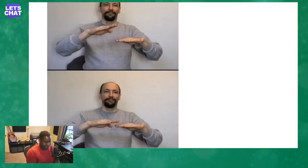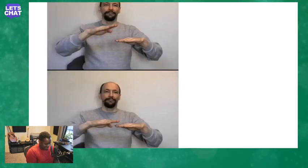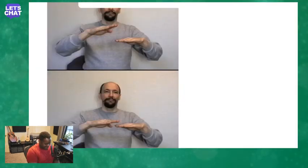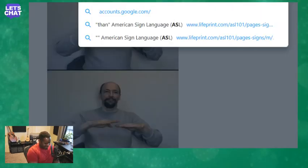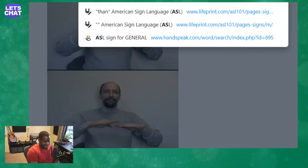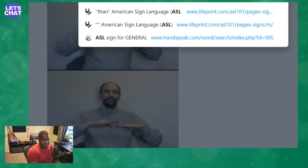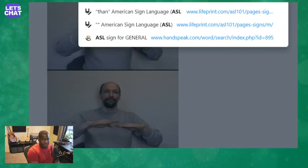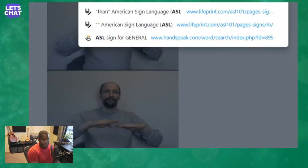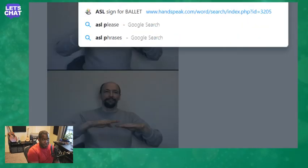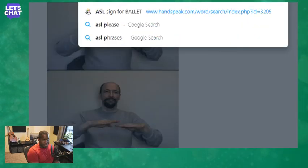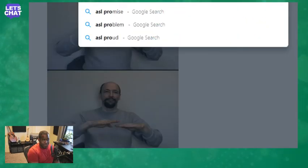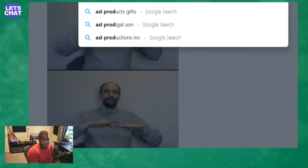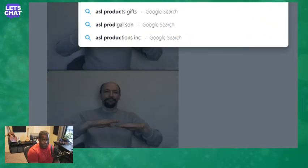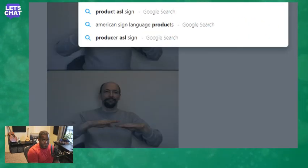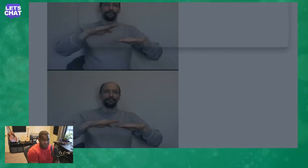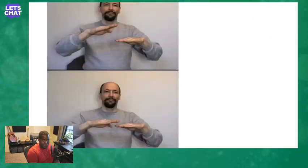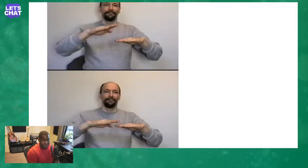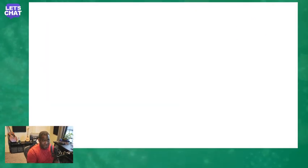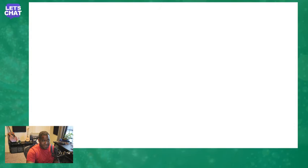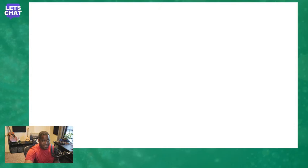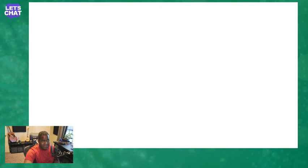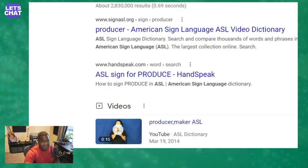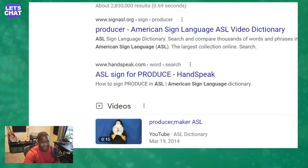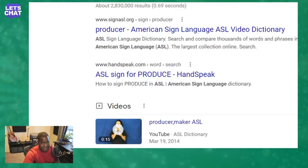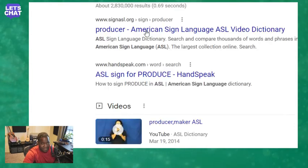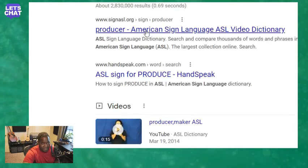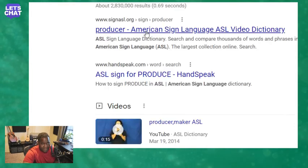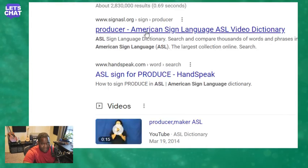I'm gonna have to look that up. ASL producer.